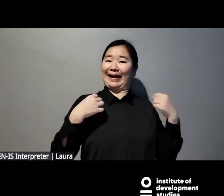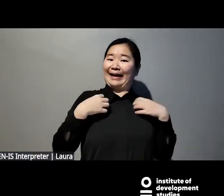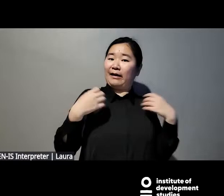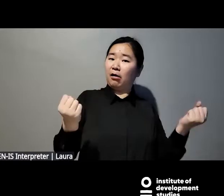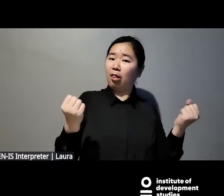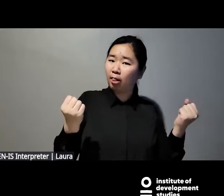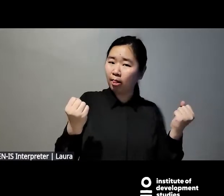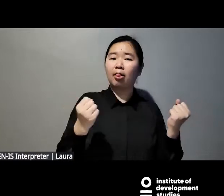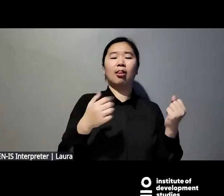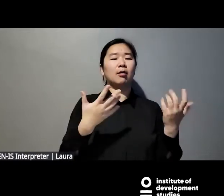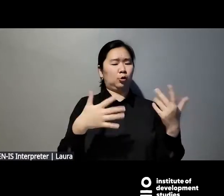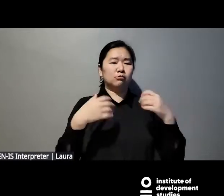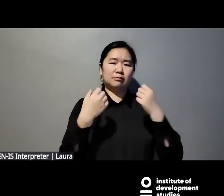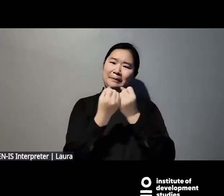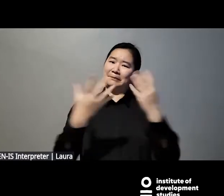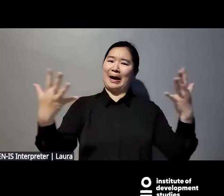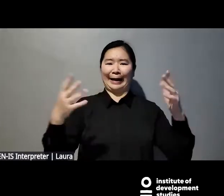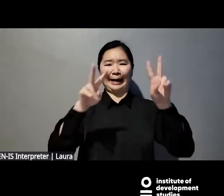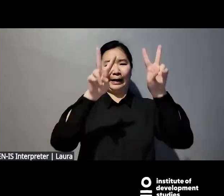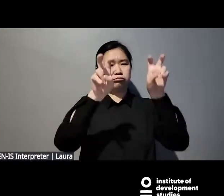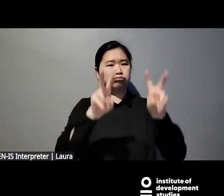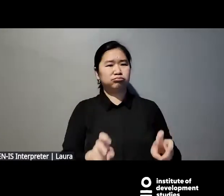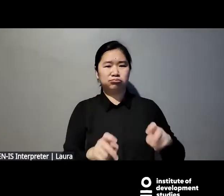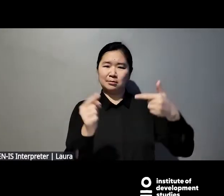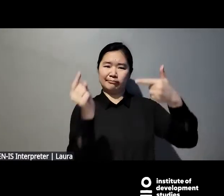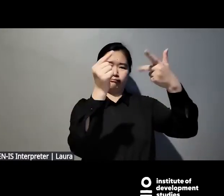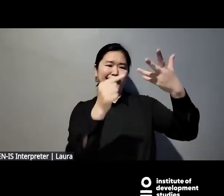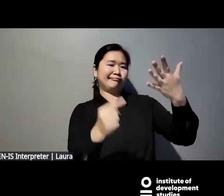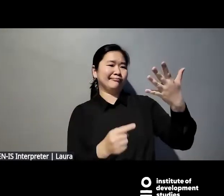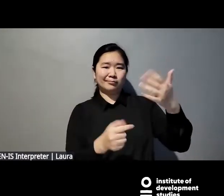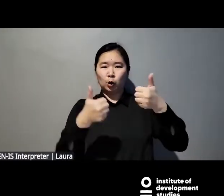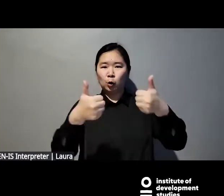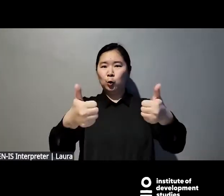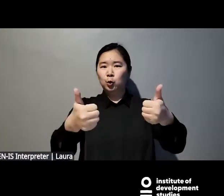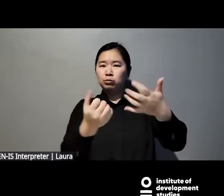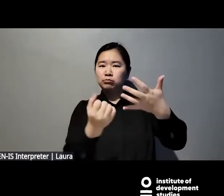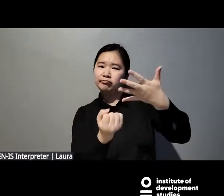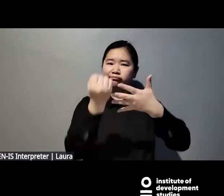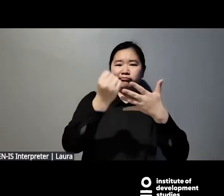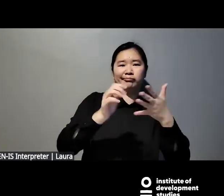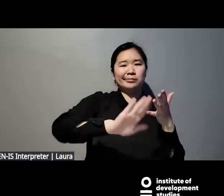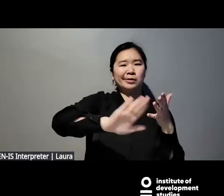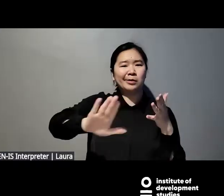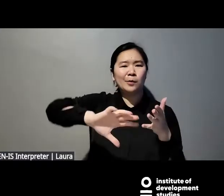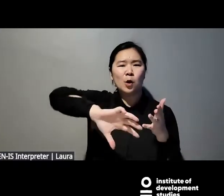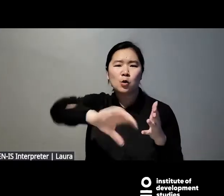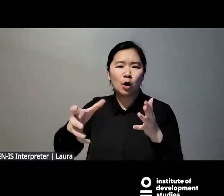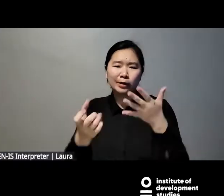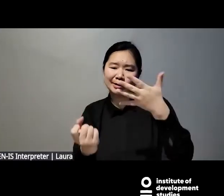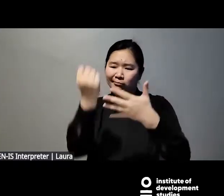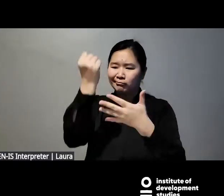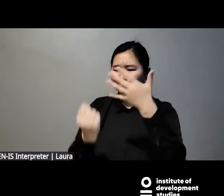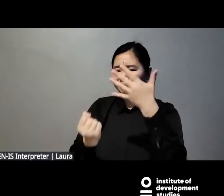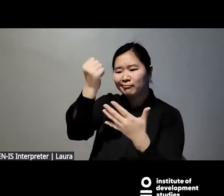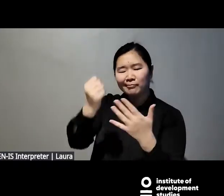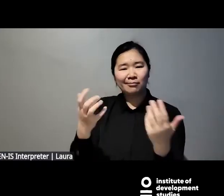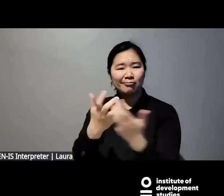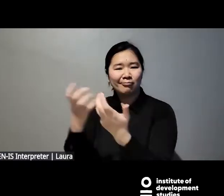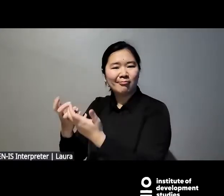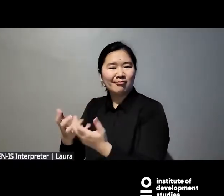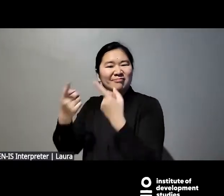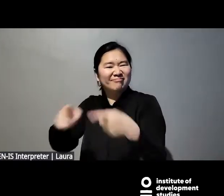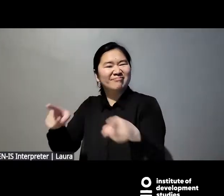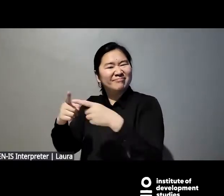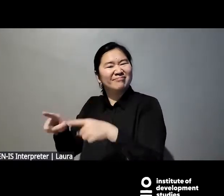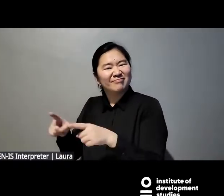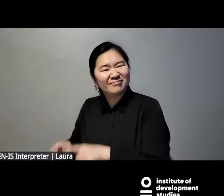authors in the room, so do seek them out afterwards if you'd like to have a chat about that. The seventh paper's on the important topic of